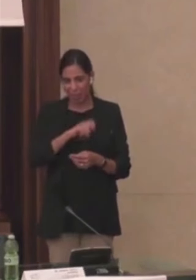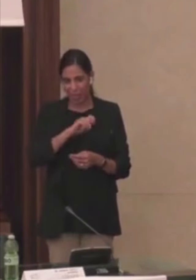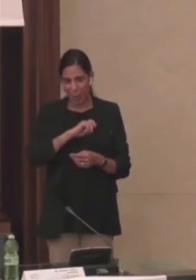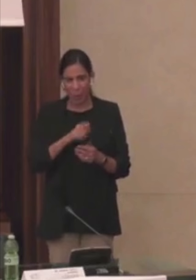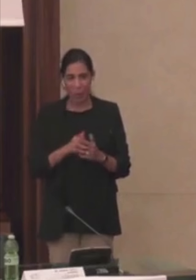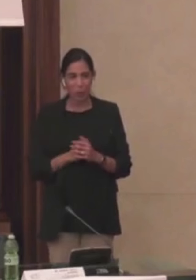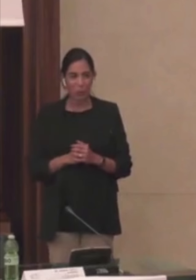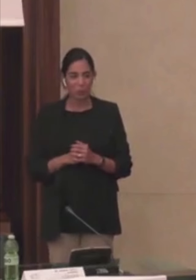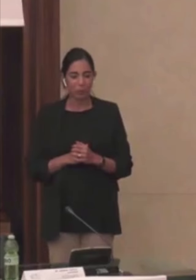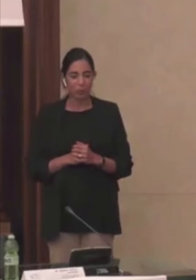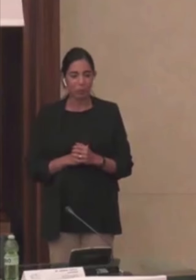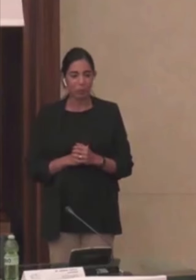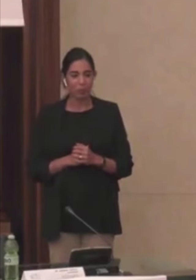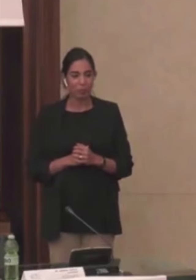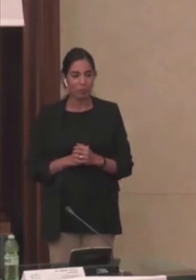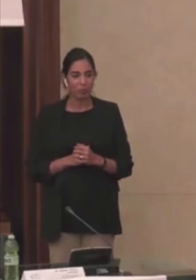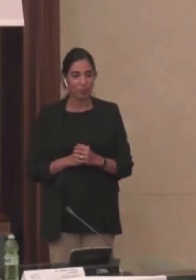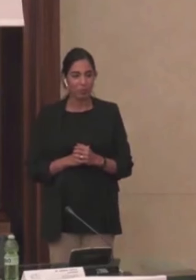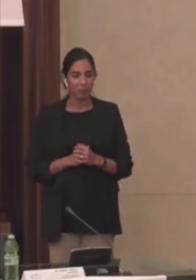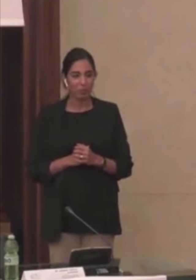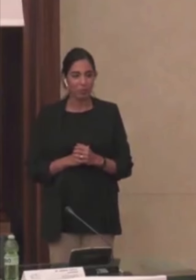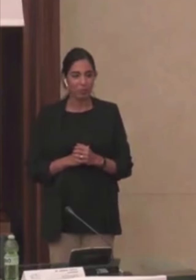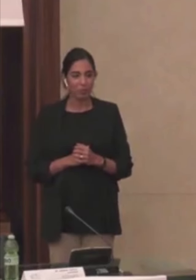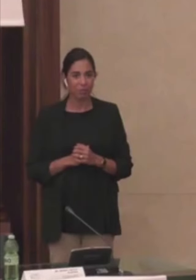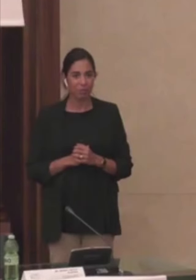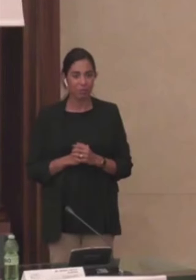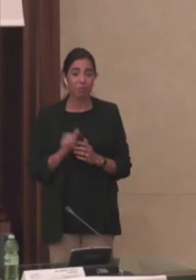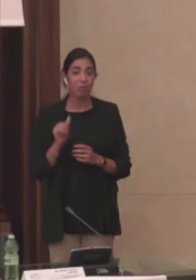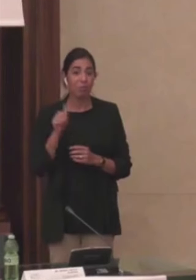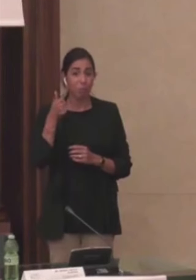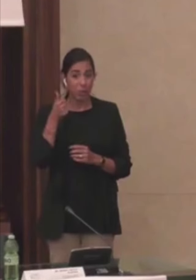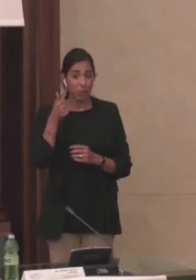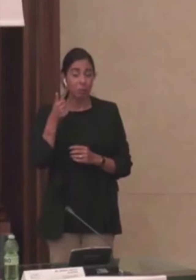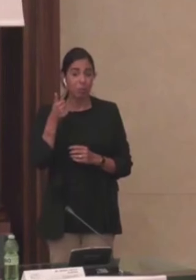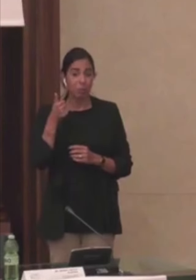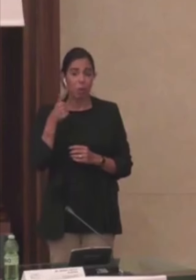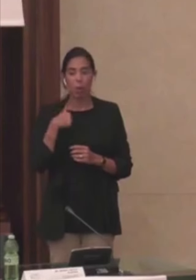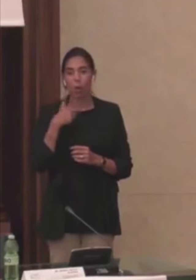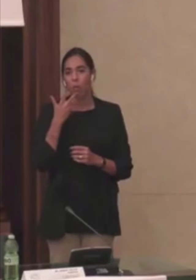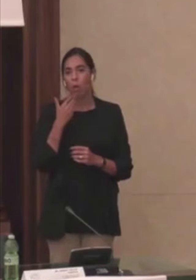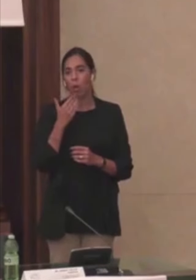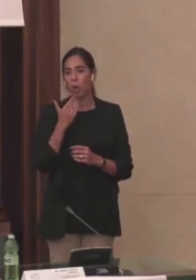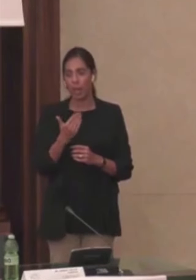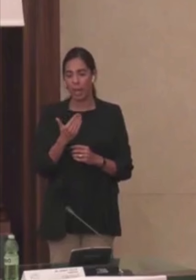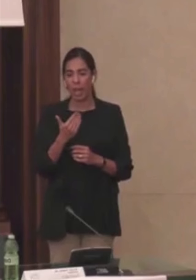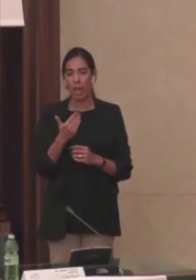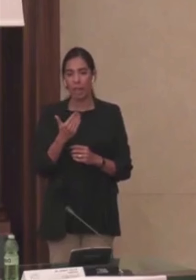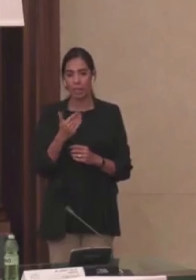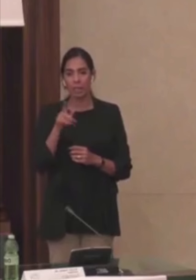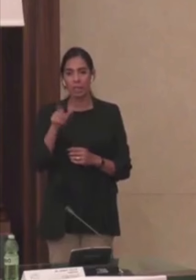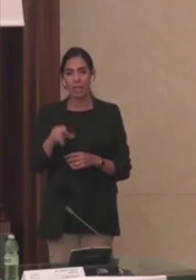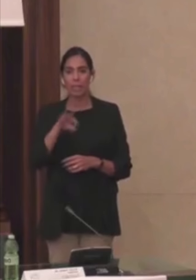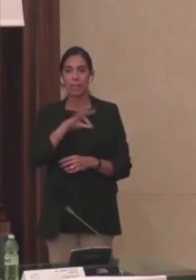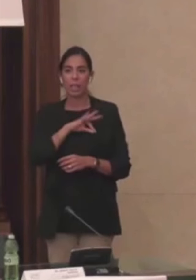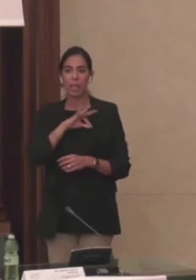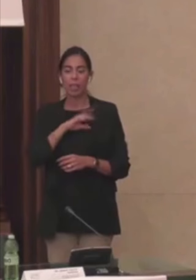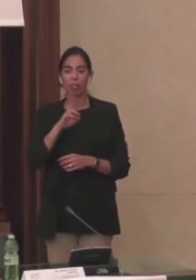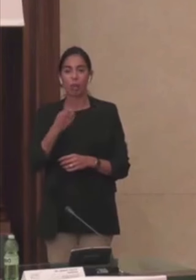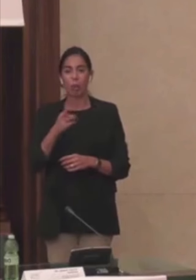En primer lugar, First of all, I would like to thank Senator Roberta